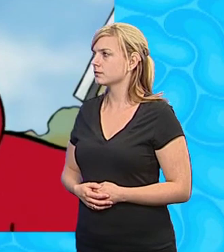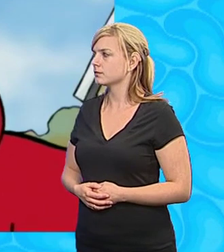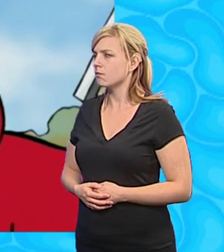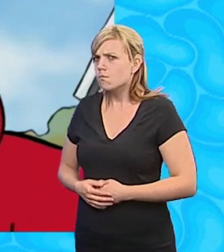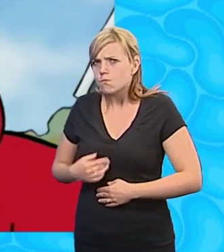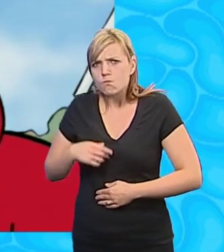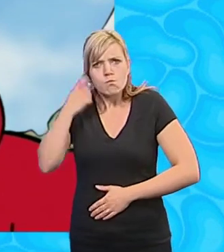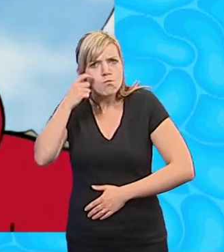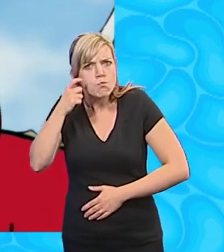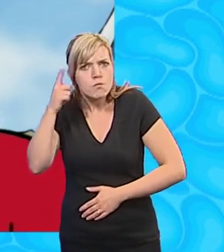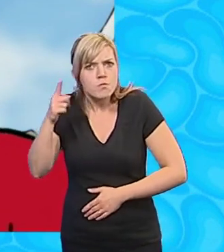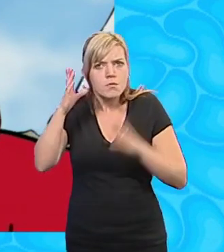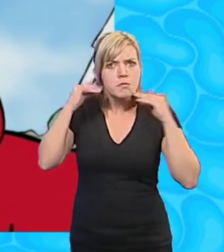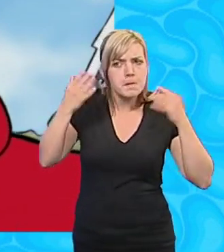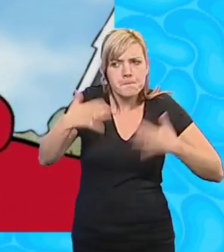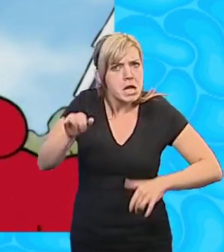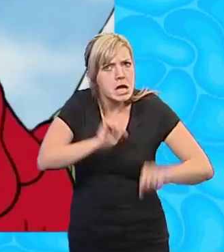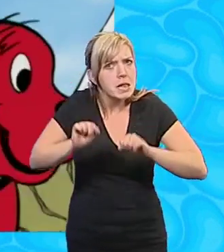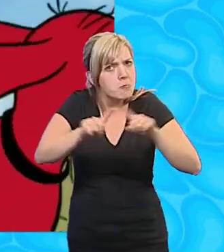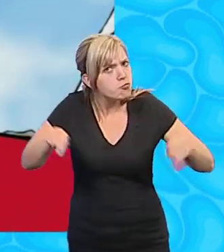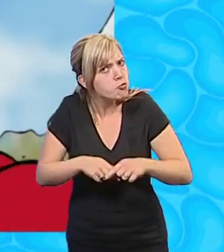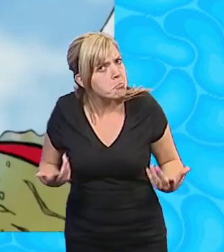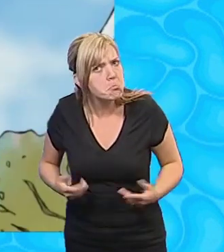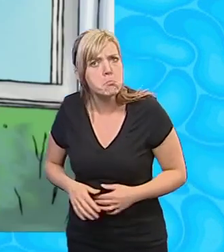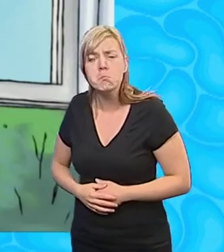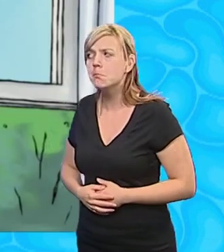I wonder if Emily Elizabeth has cleaned up her room yet this morning.